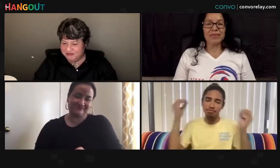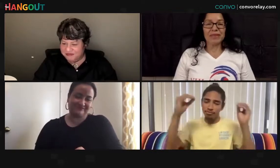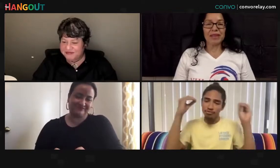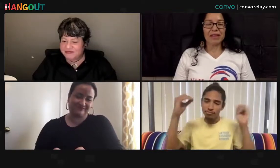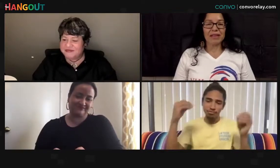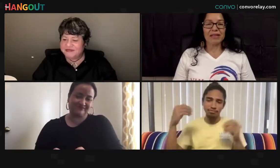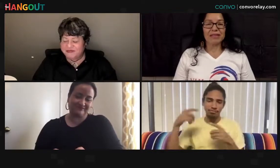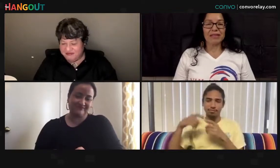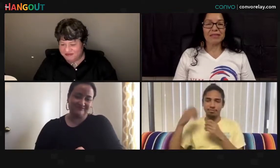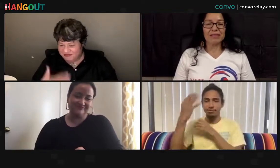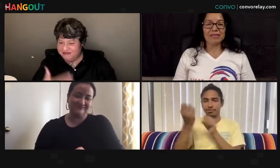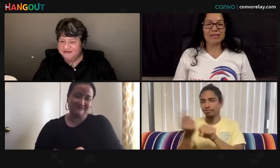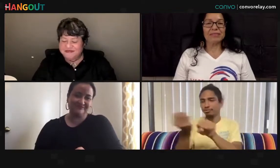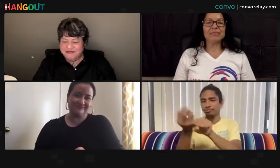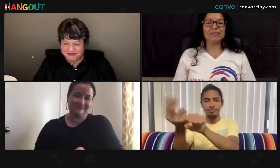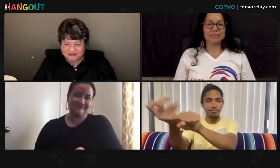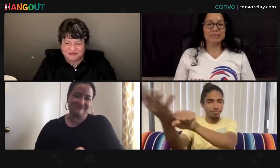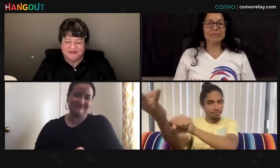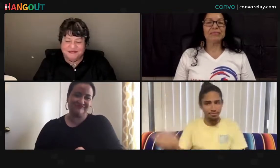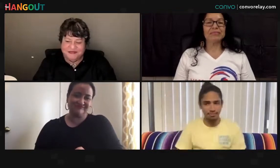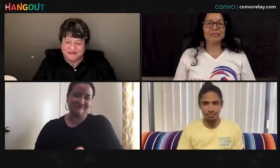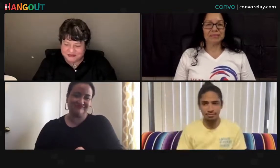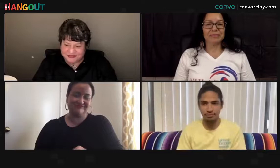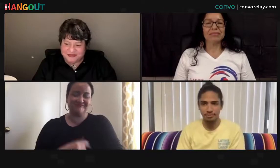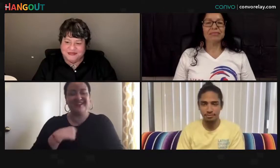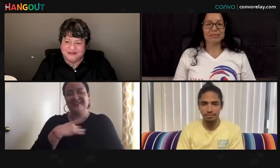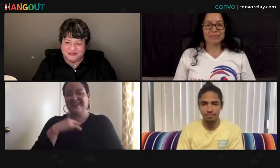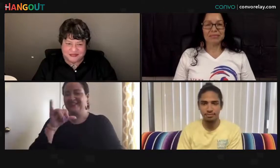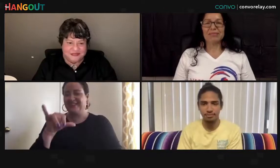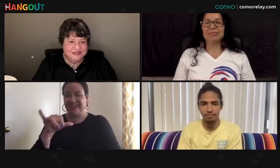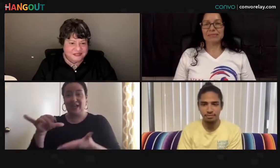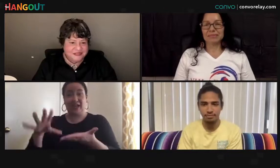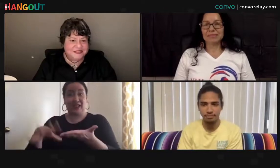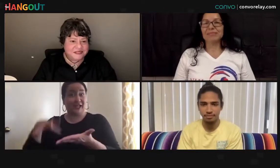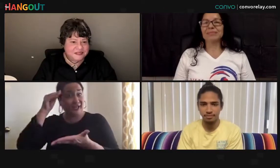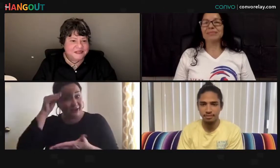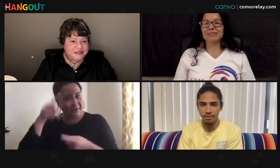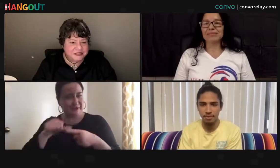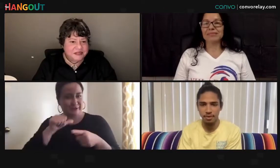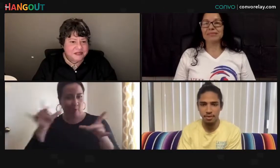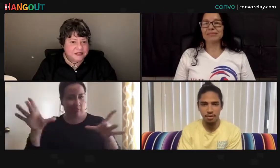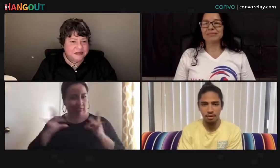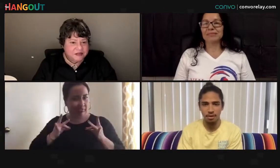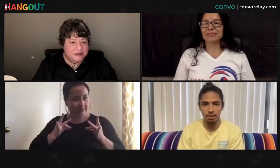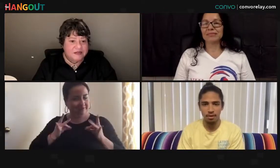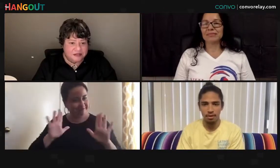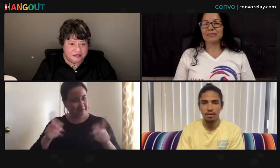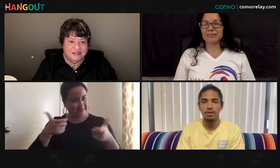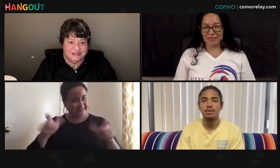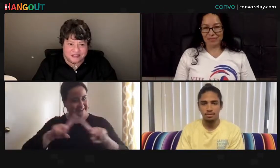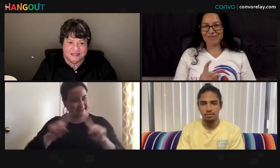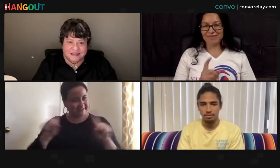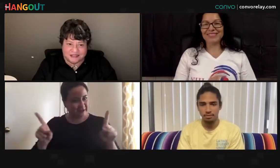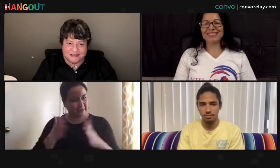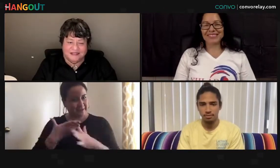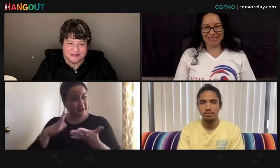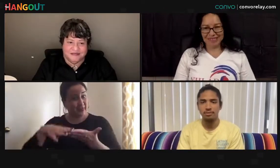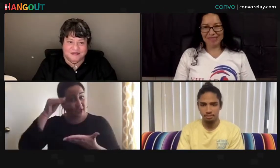appropriate it. Don't do it for yourself. So that's something that I do every year now. Listen here, I like that you